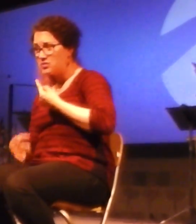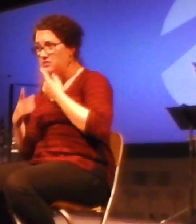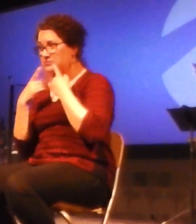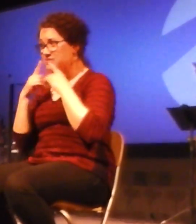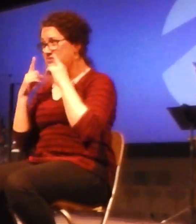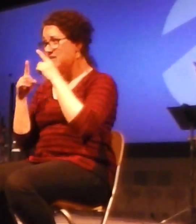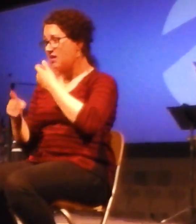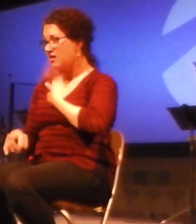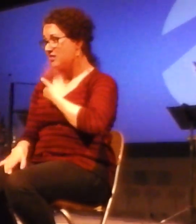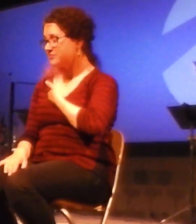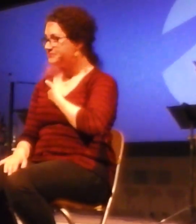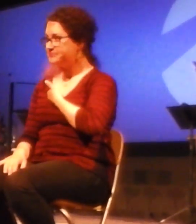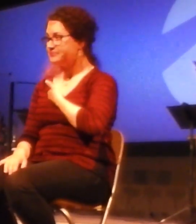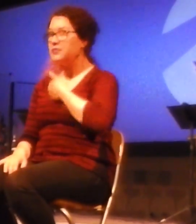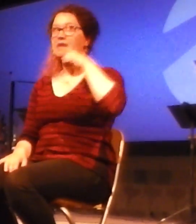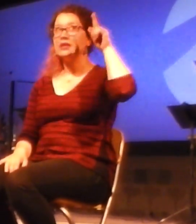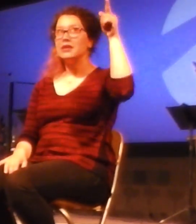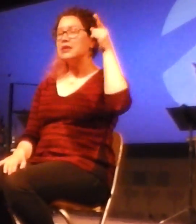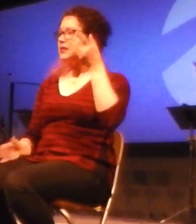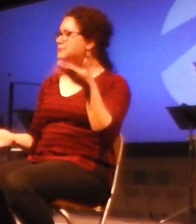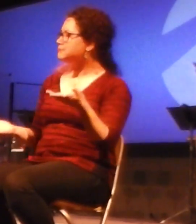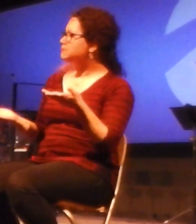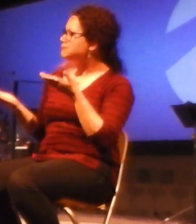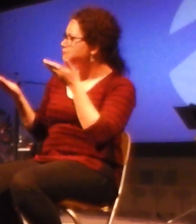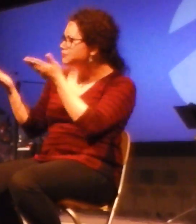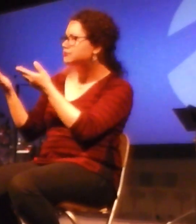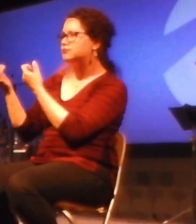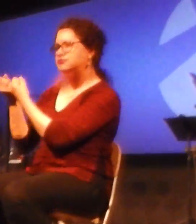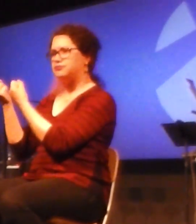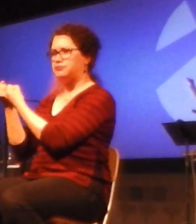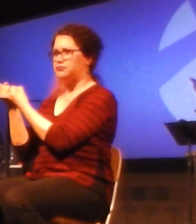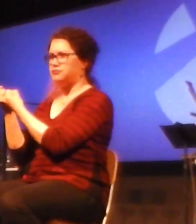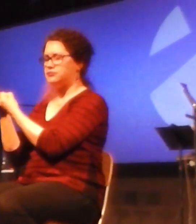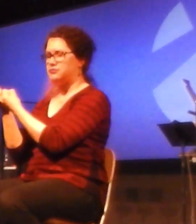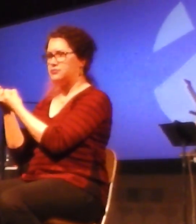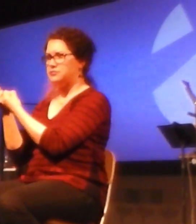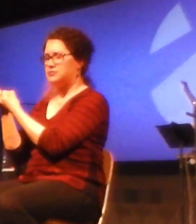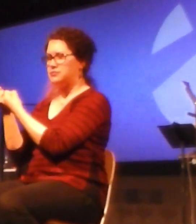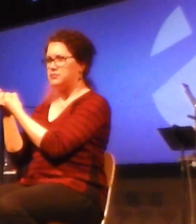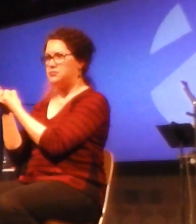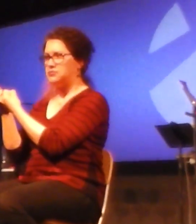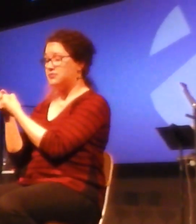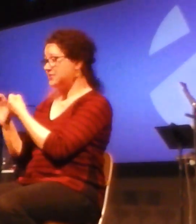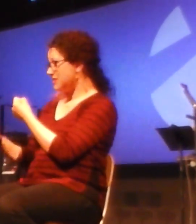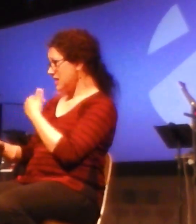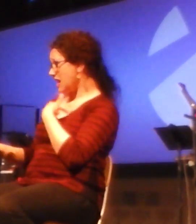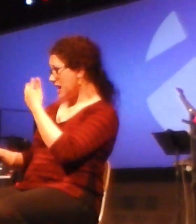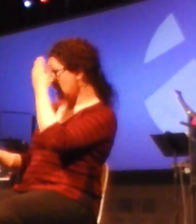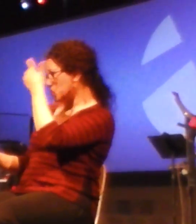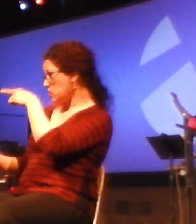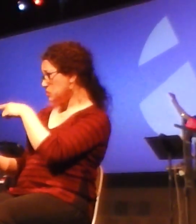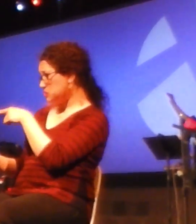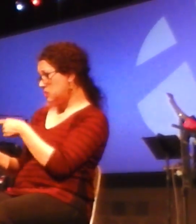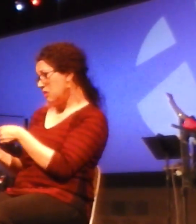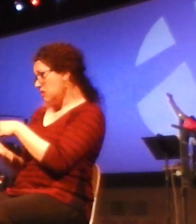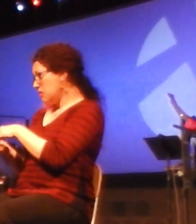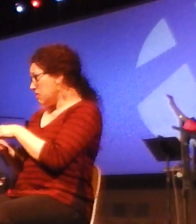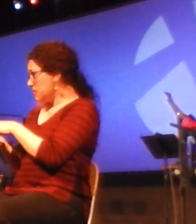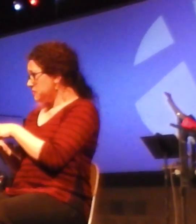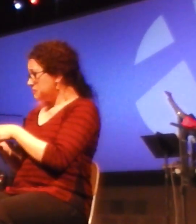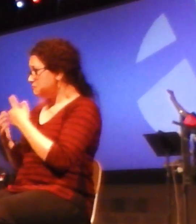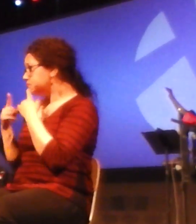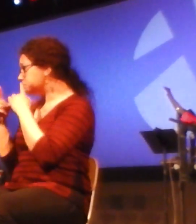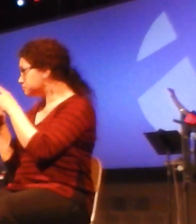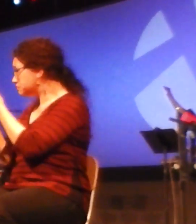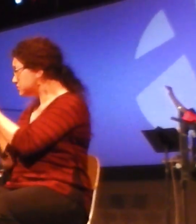literally carries us through this exile. He says, I know that you can't stand up on your own, so